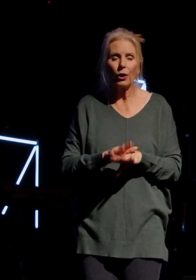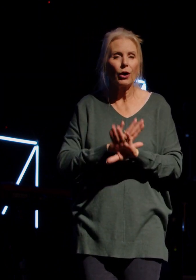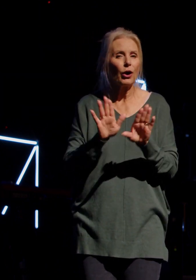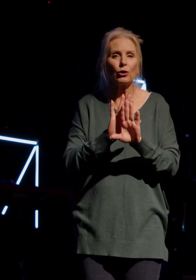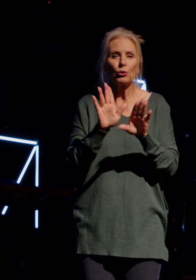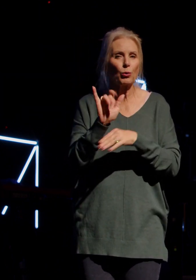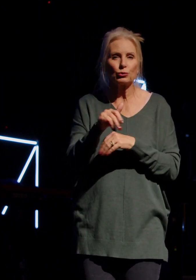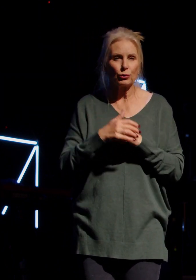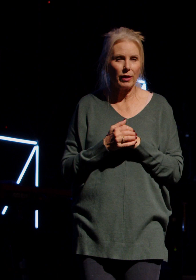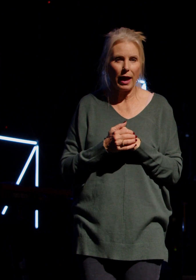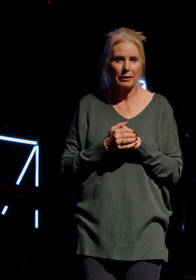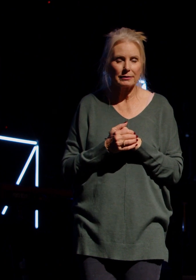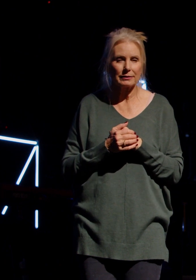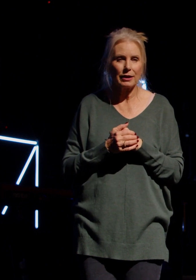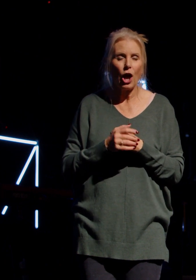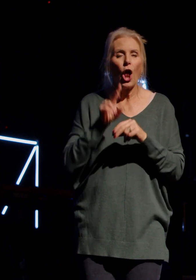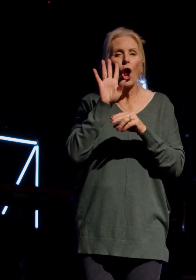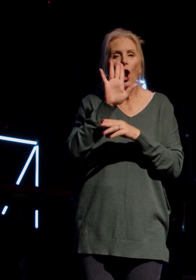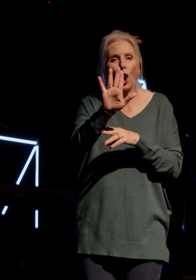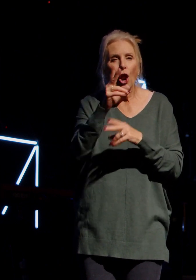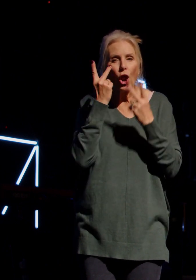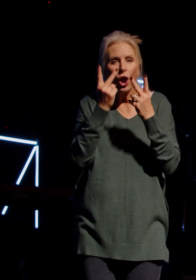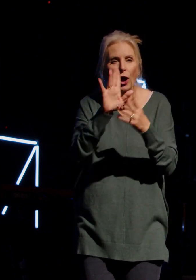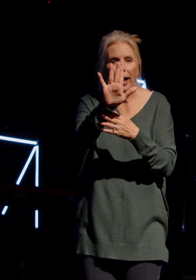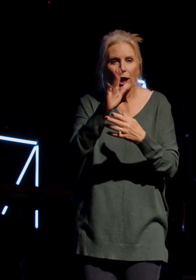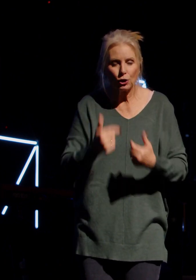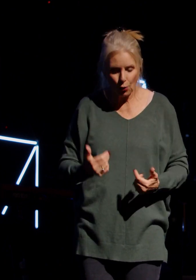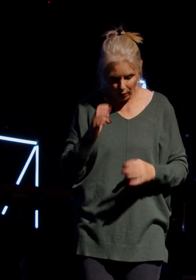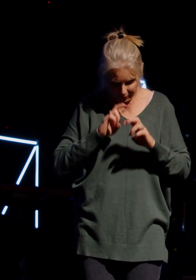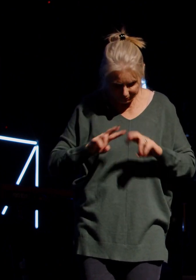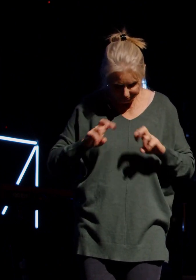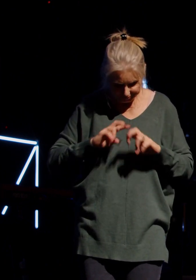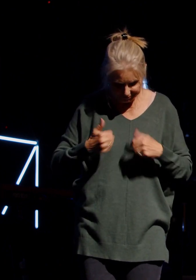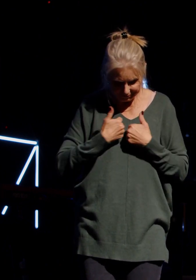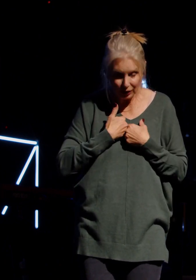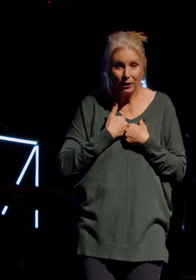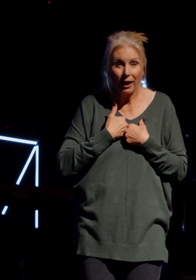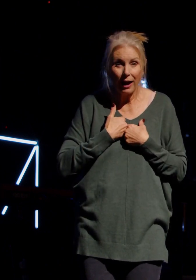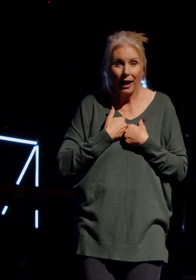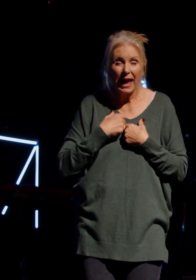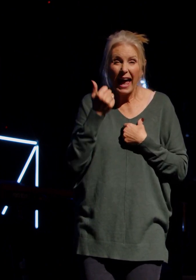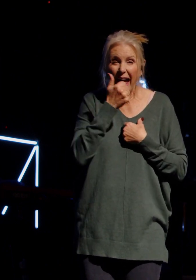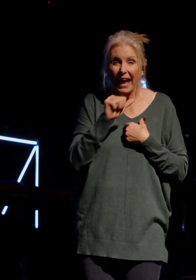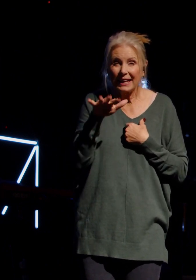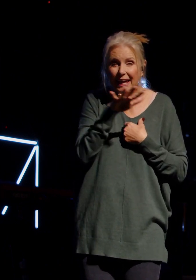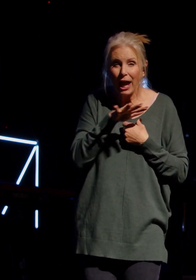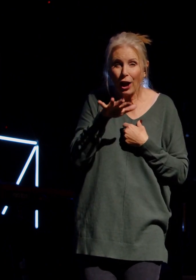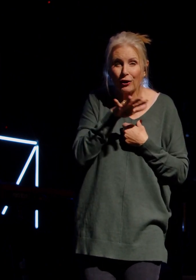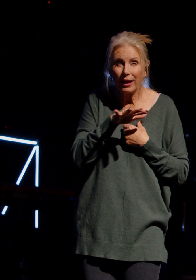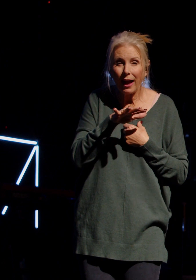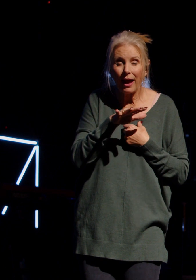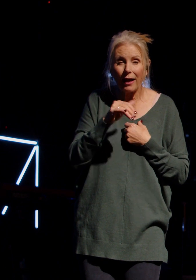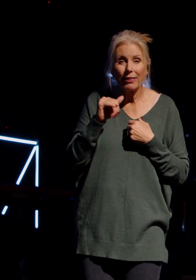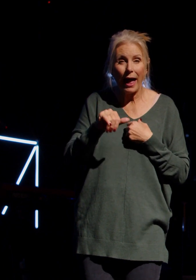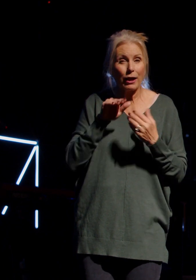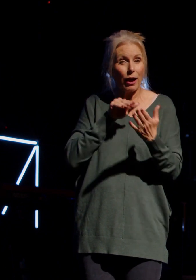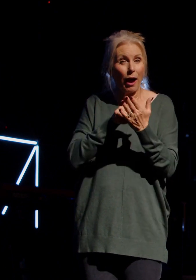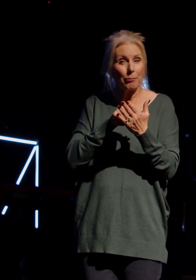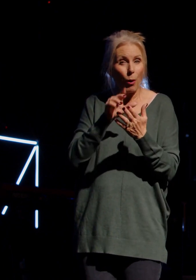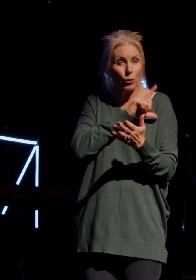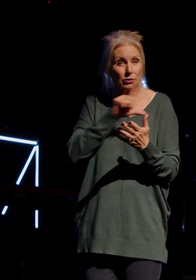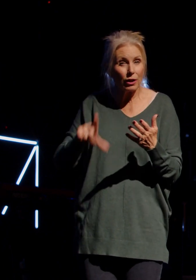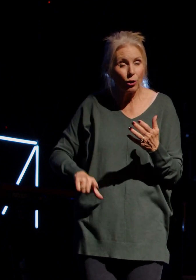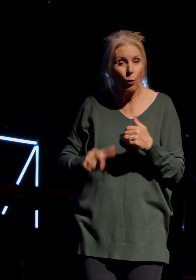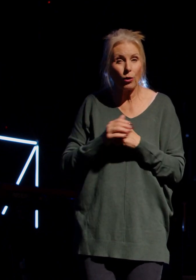follow? Is there any area in your life where you're in opposition to the Lord? May we look at the way that Jesus